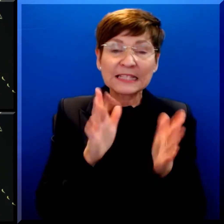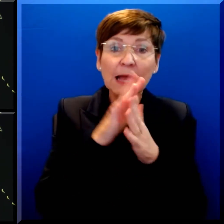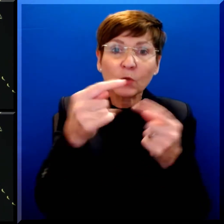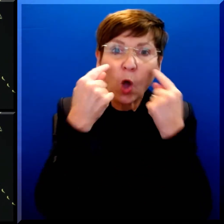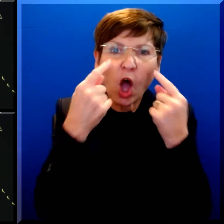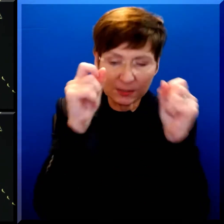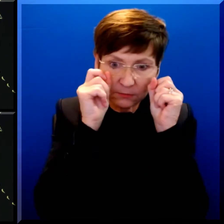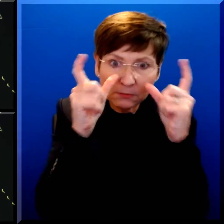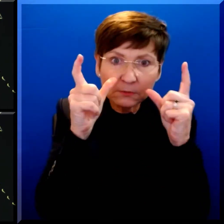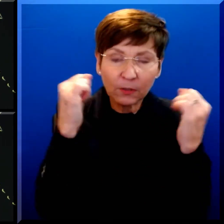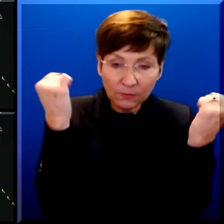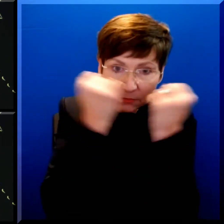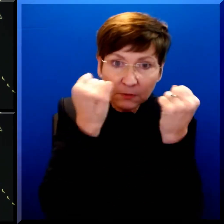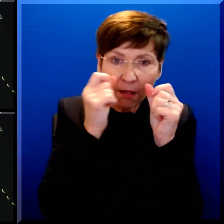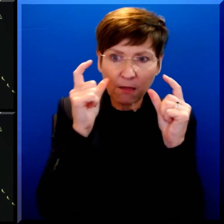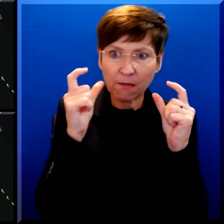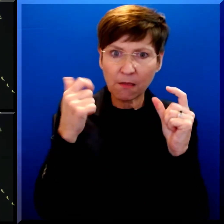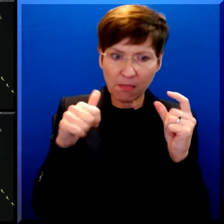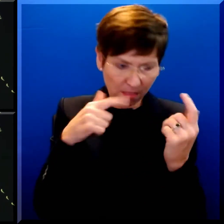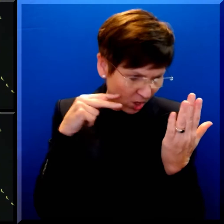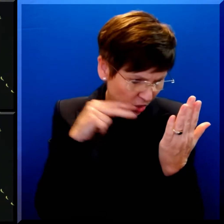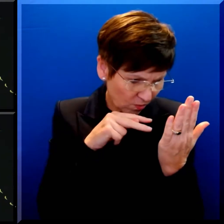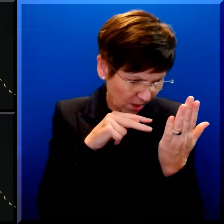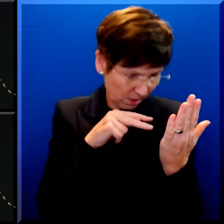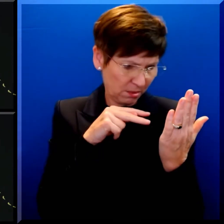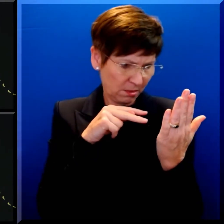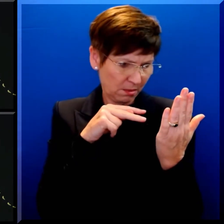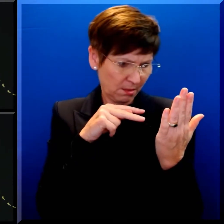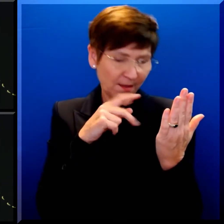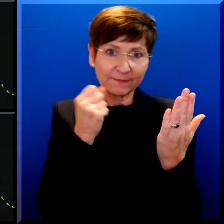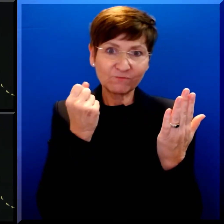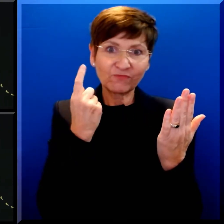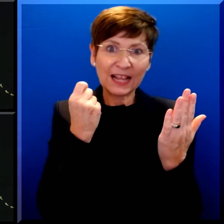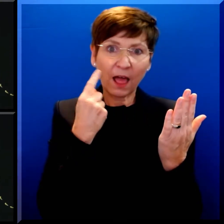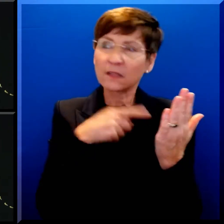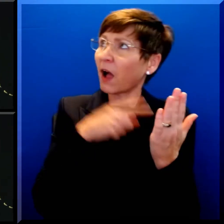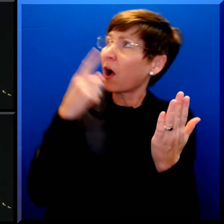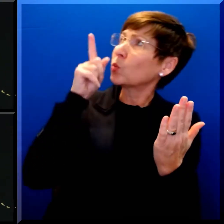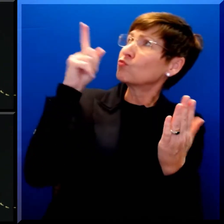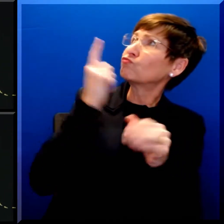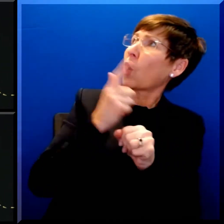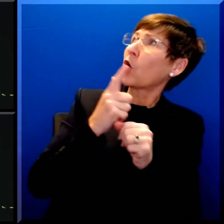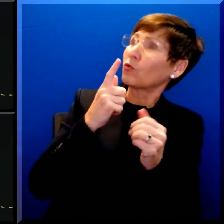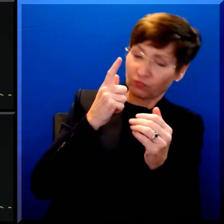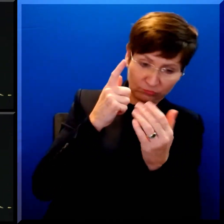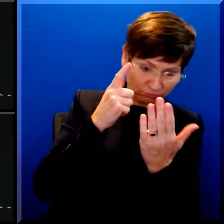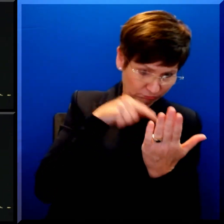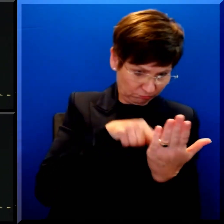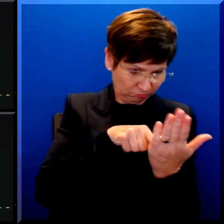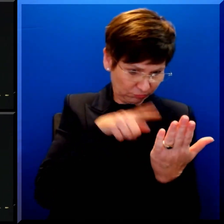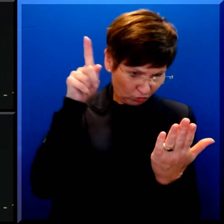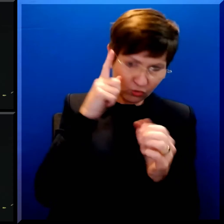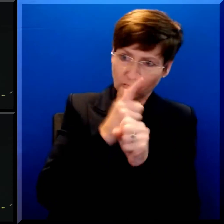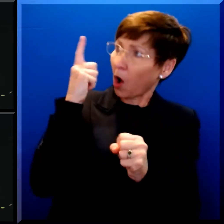reading the Bible and like verses pop off the page. You're like, my gosh, God wrote this just for me. And you pray and like God